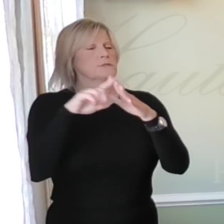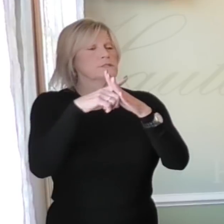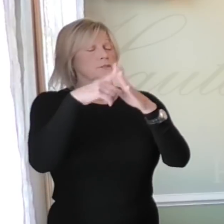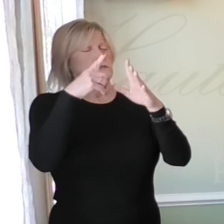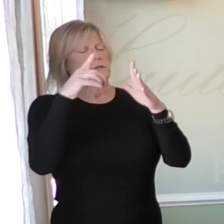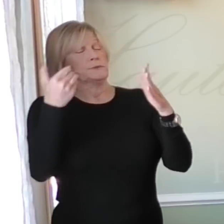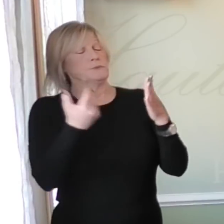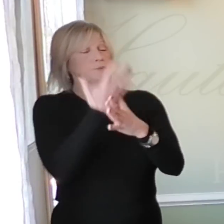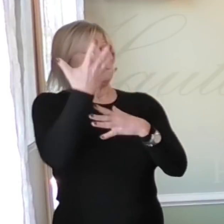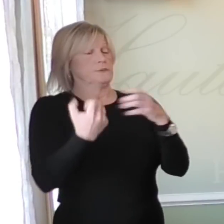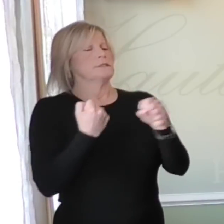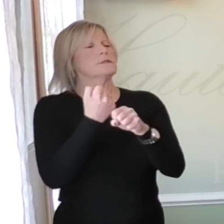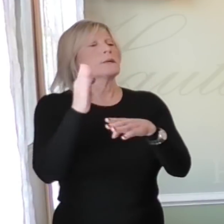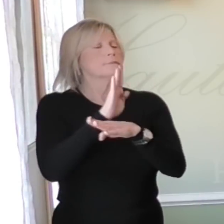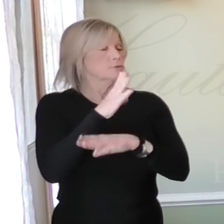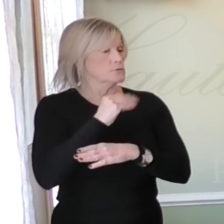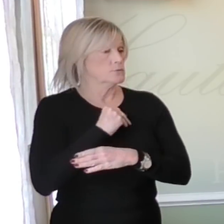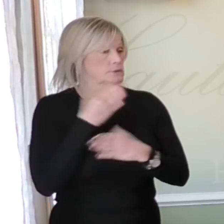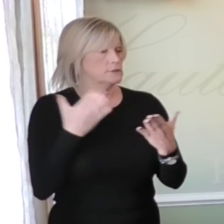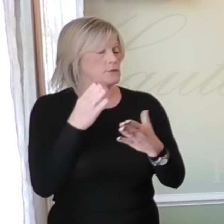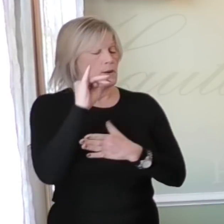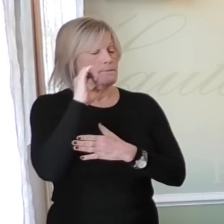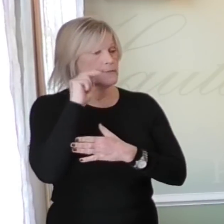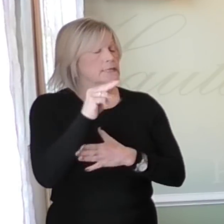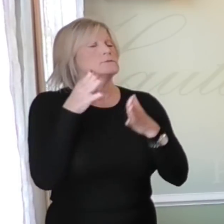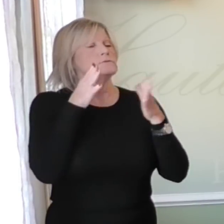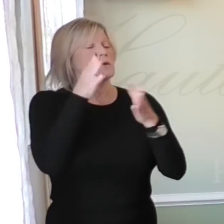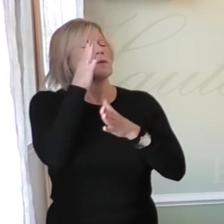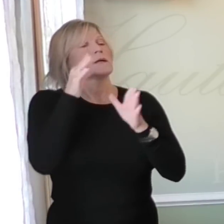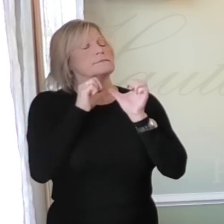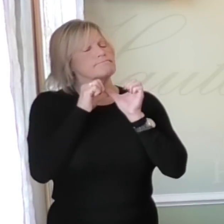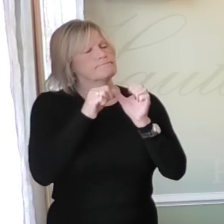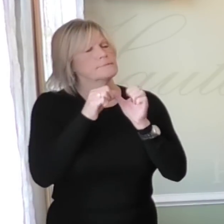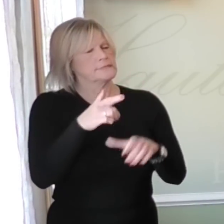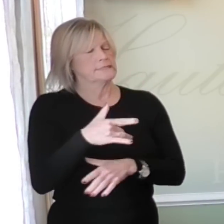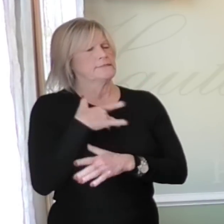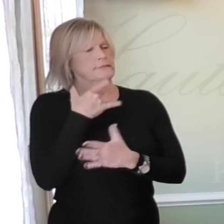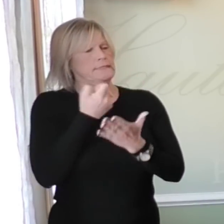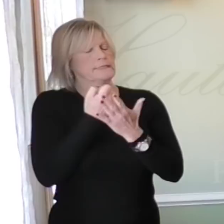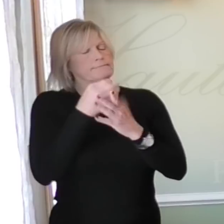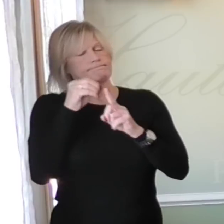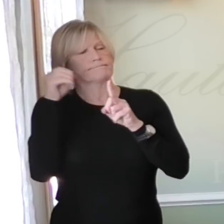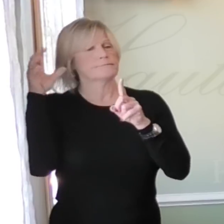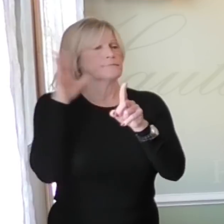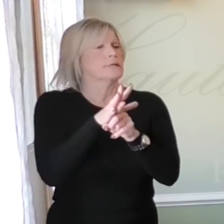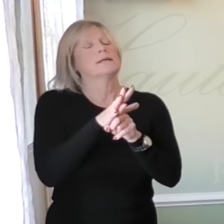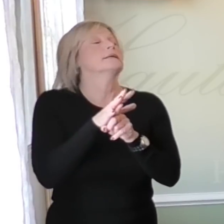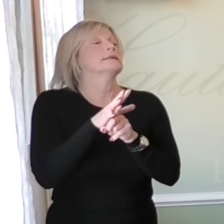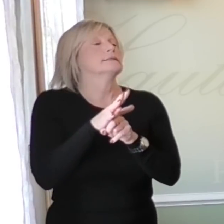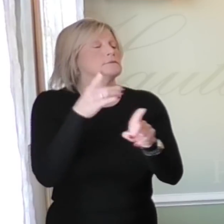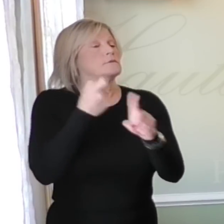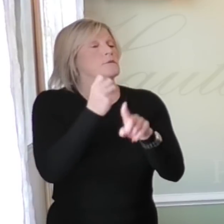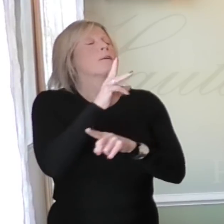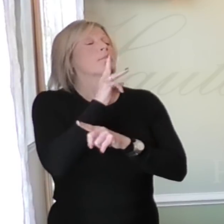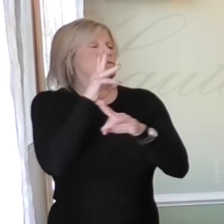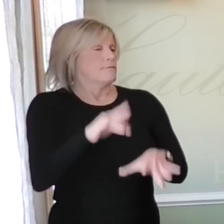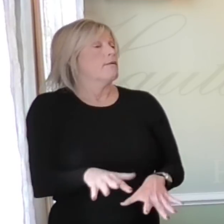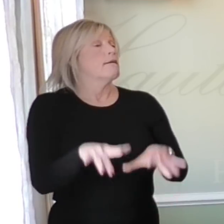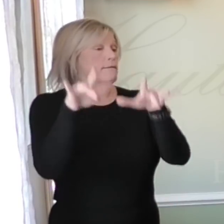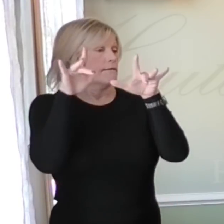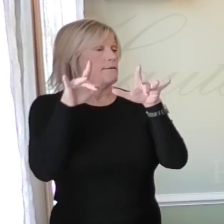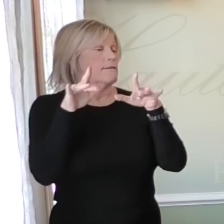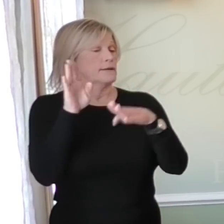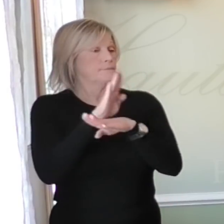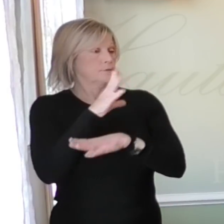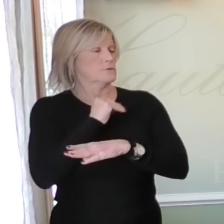year, business owners on Main Street will continue to feel the economic impacts of the flood.